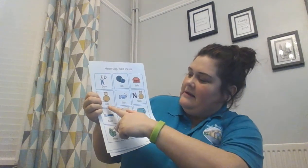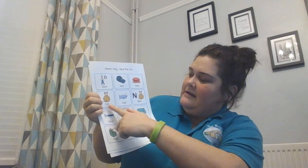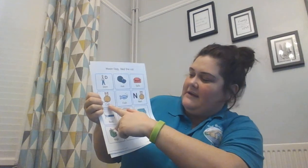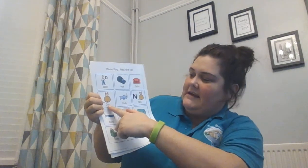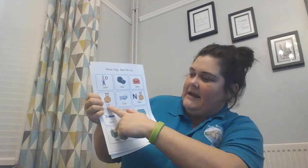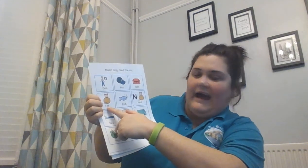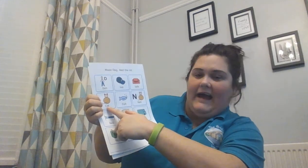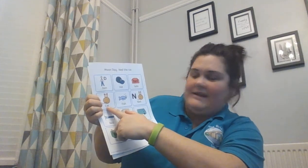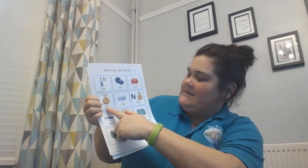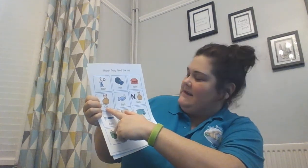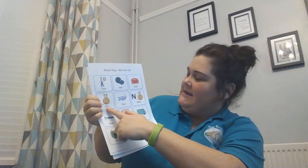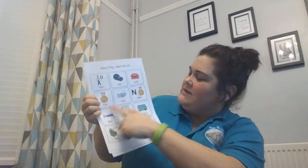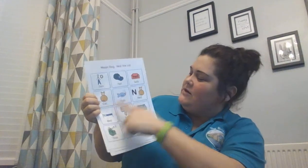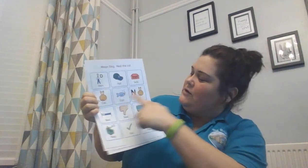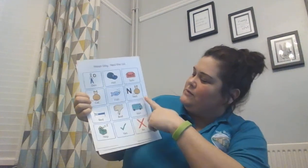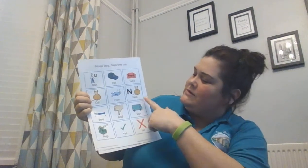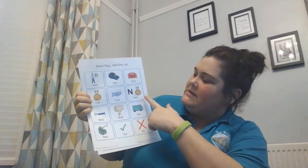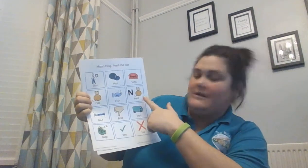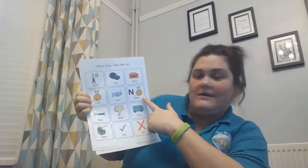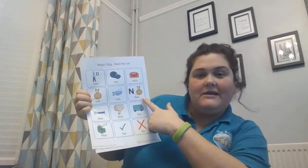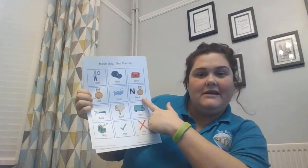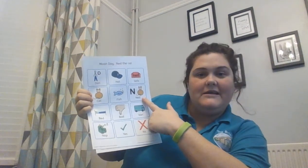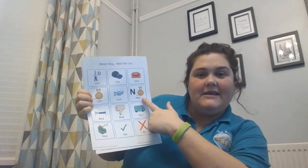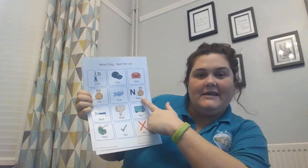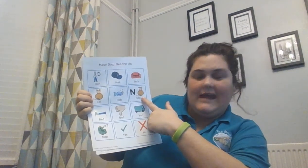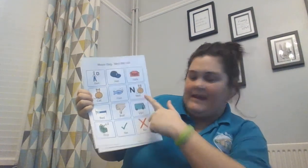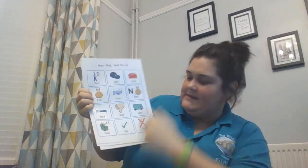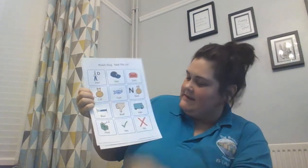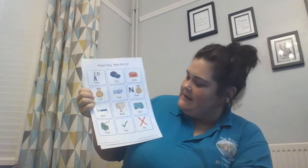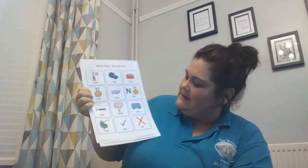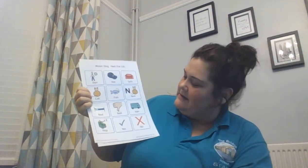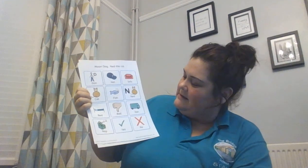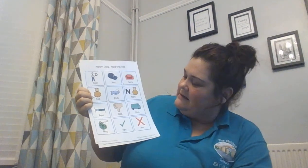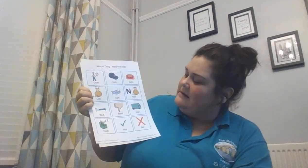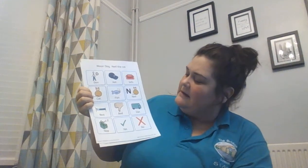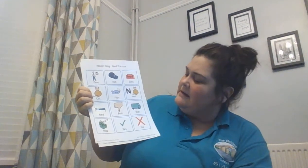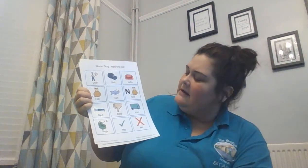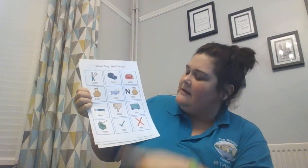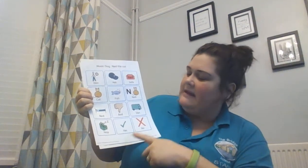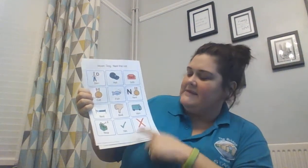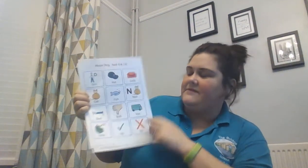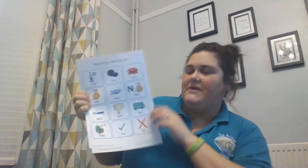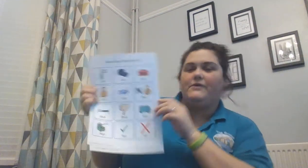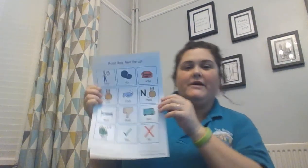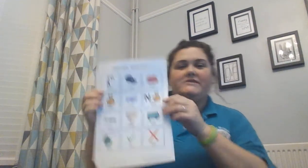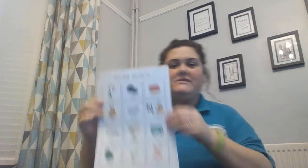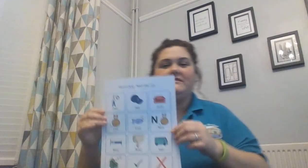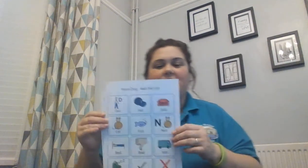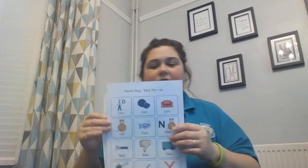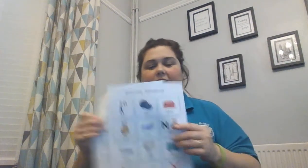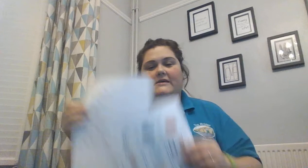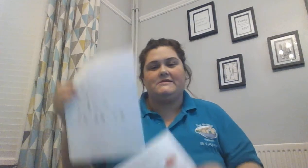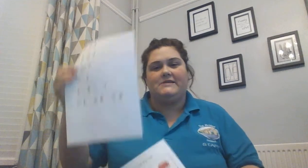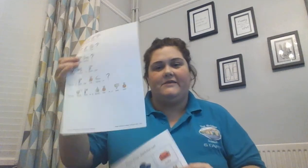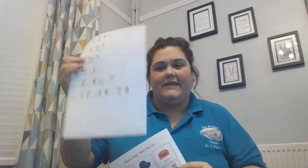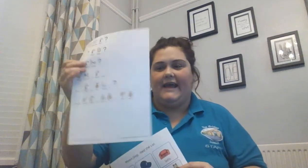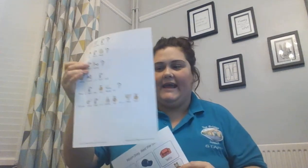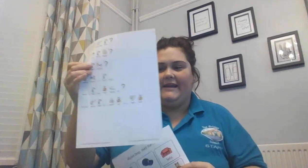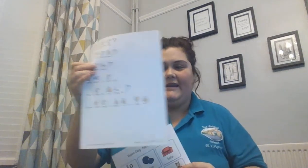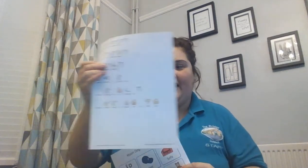the cat is called Ned. There's a few questions to answer again